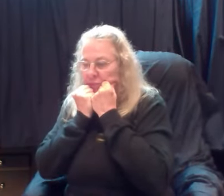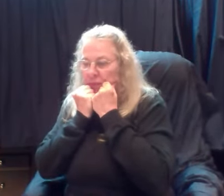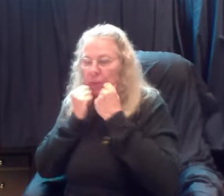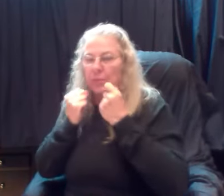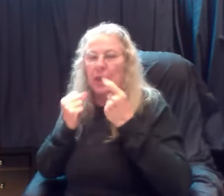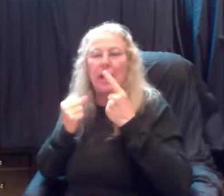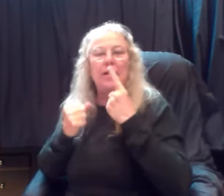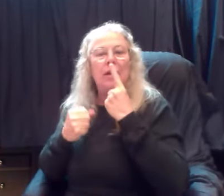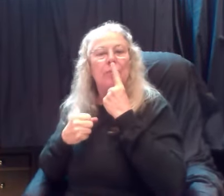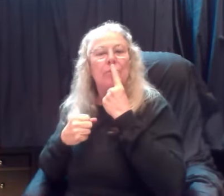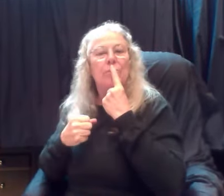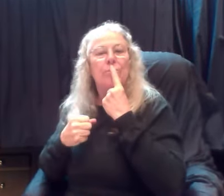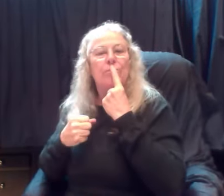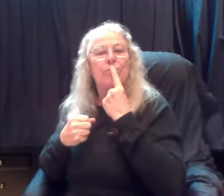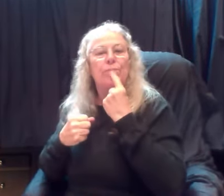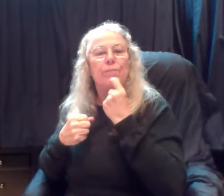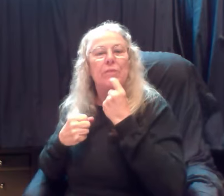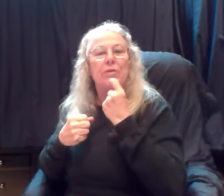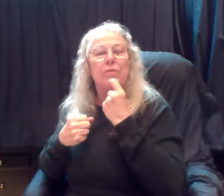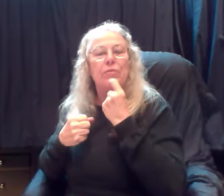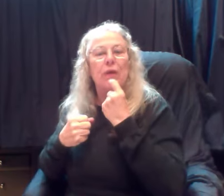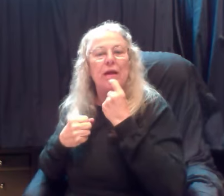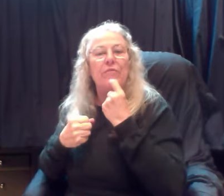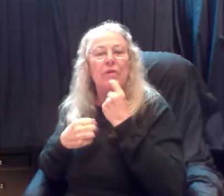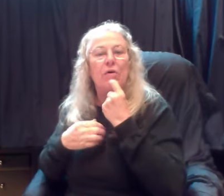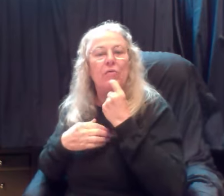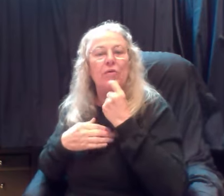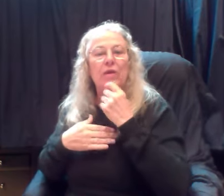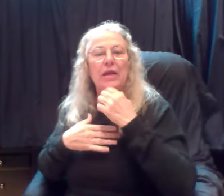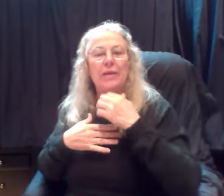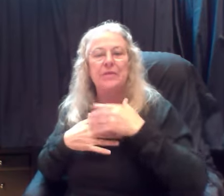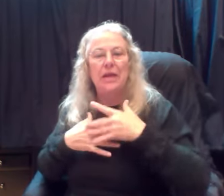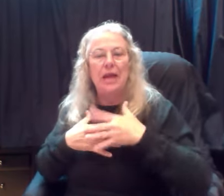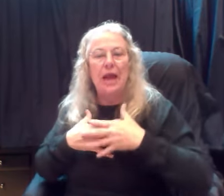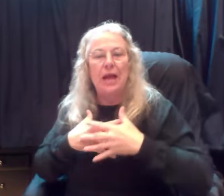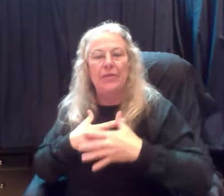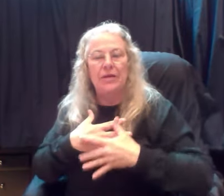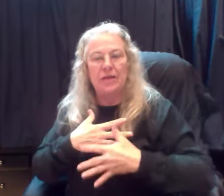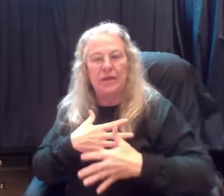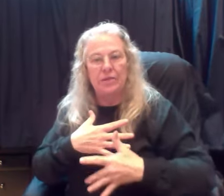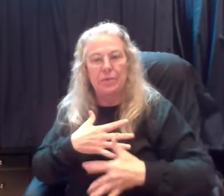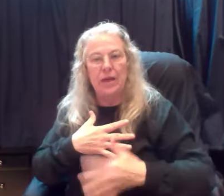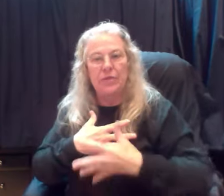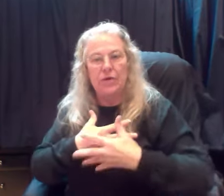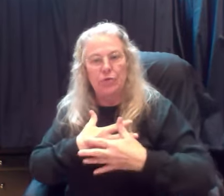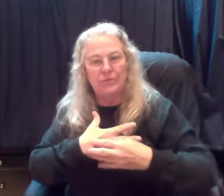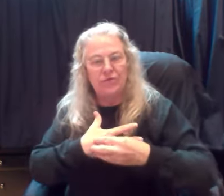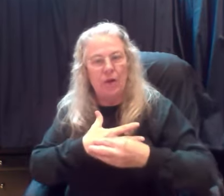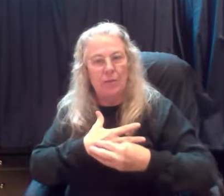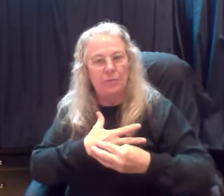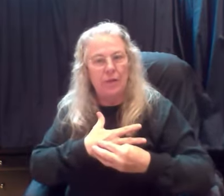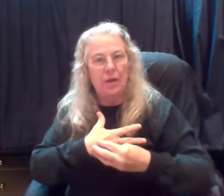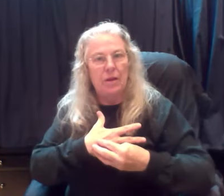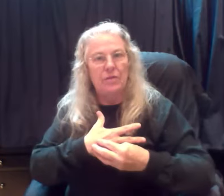Blood. The red over the lips. And then it's like the blood that drips from the